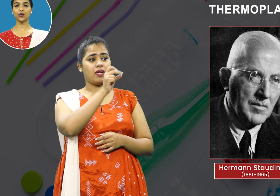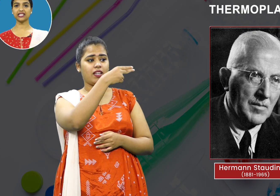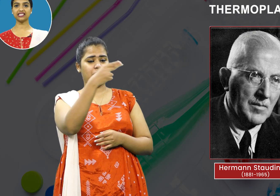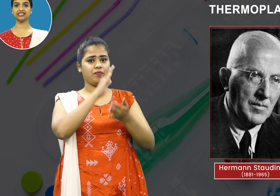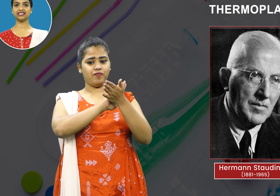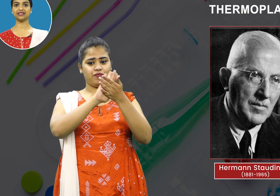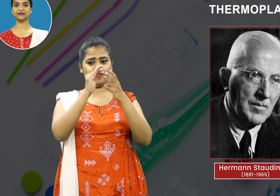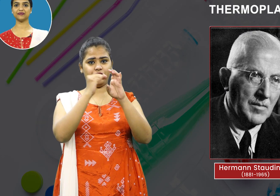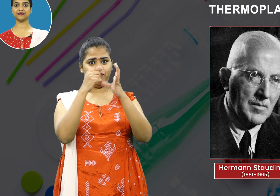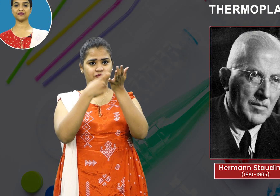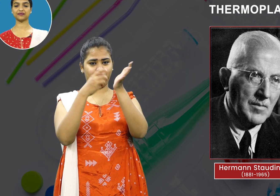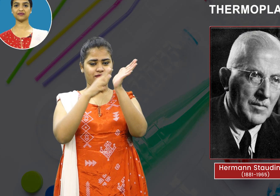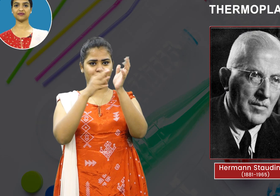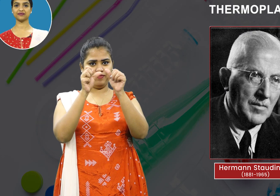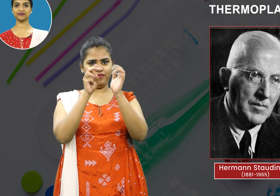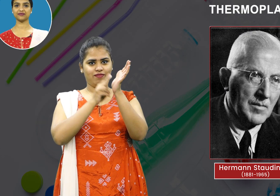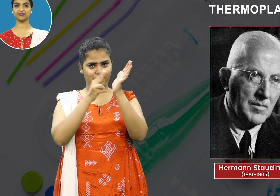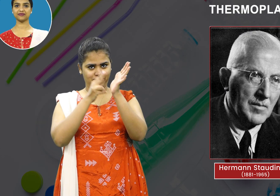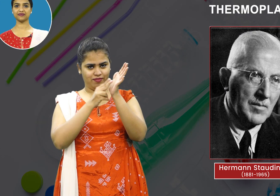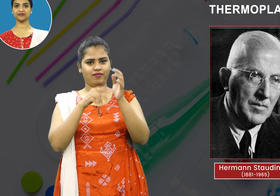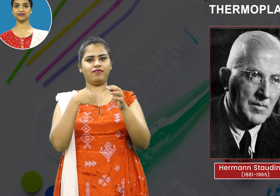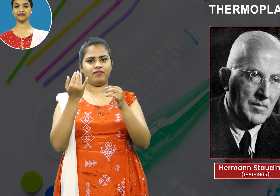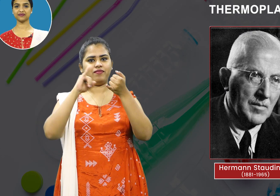Hermann Staudinger.